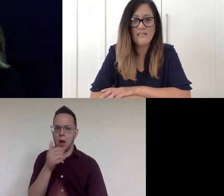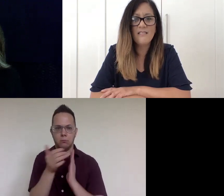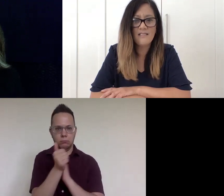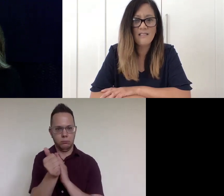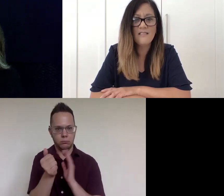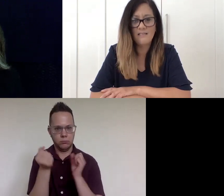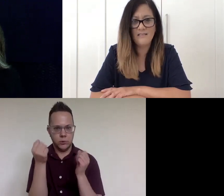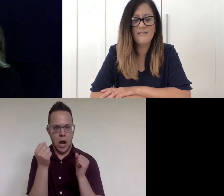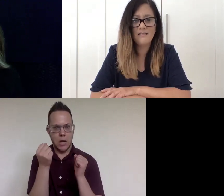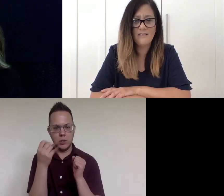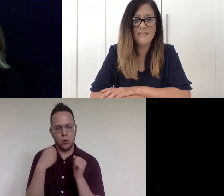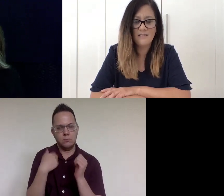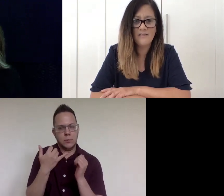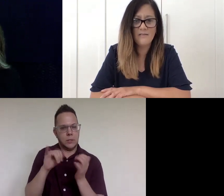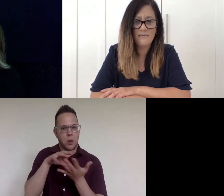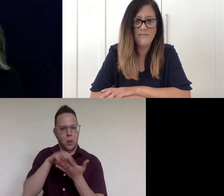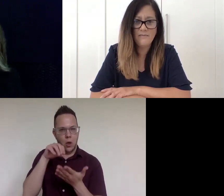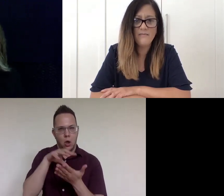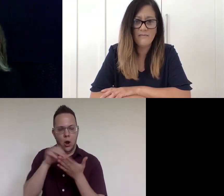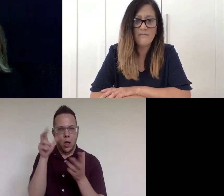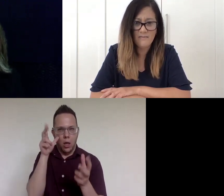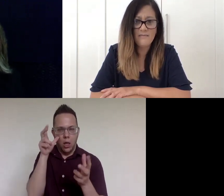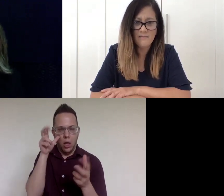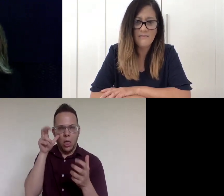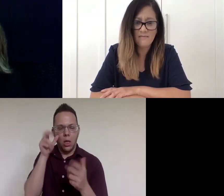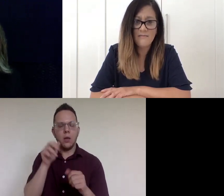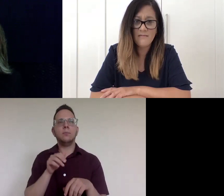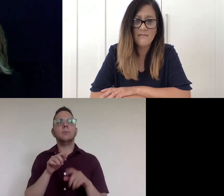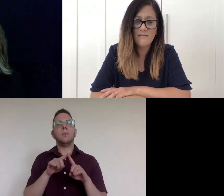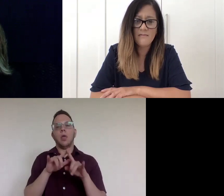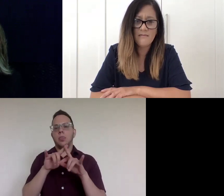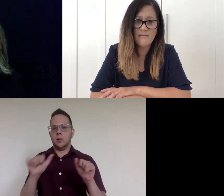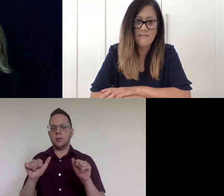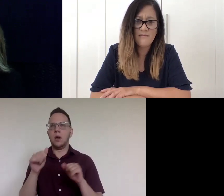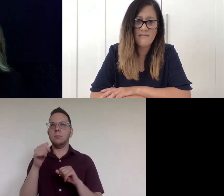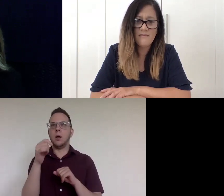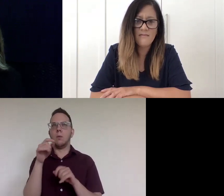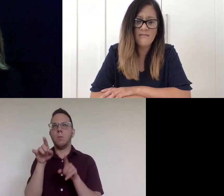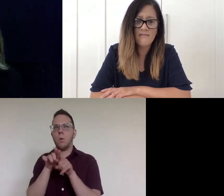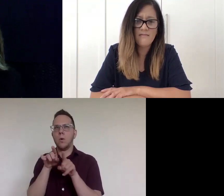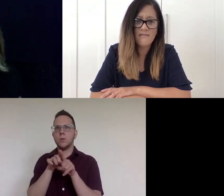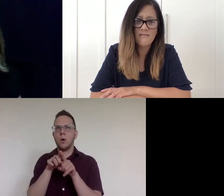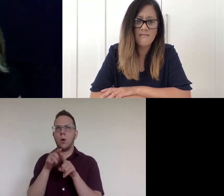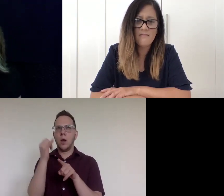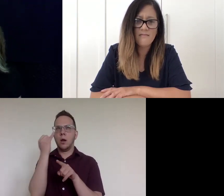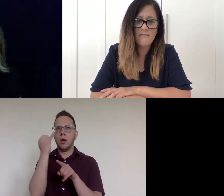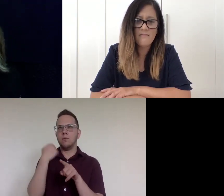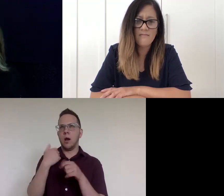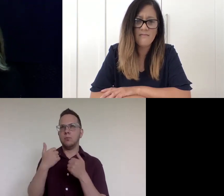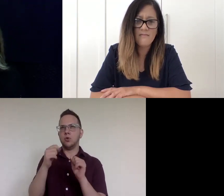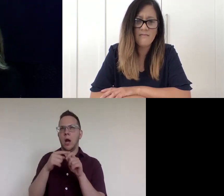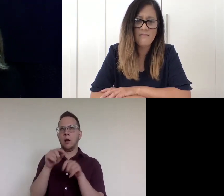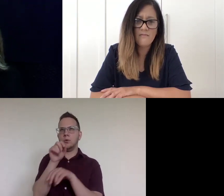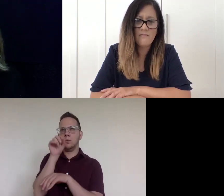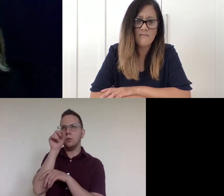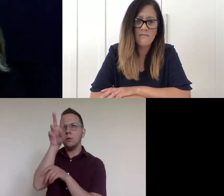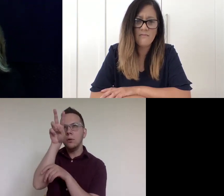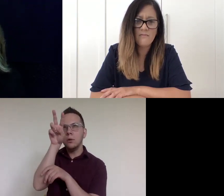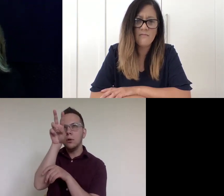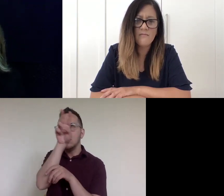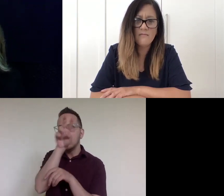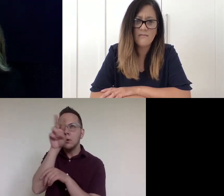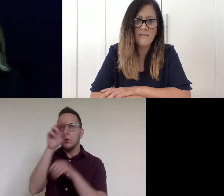Back in 2009, I wasn't a very good signer. I was still learning sign and learning how to read sign language, so that wouldn't have